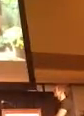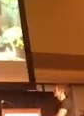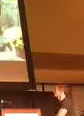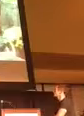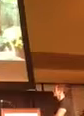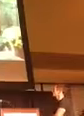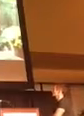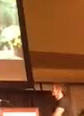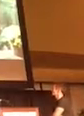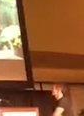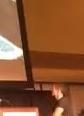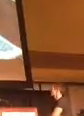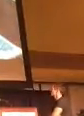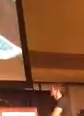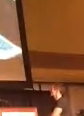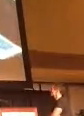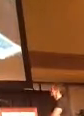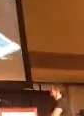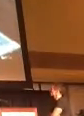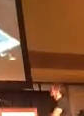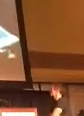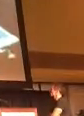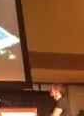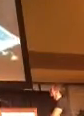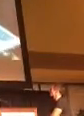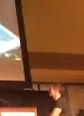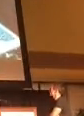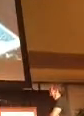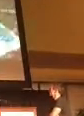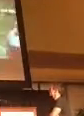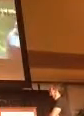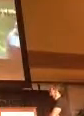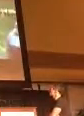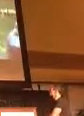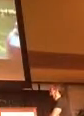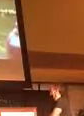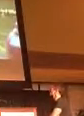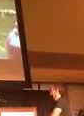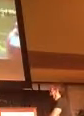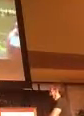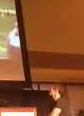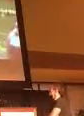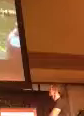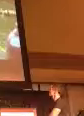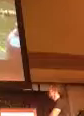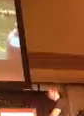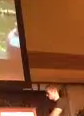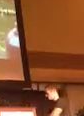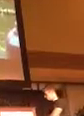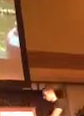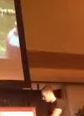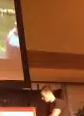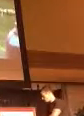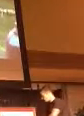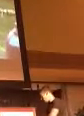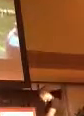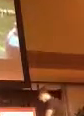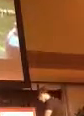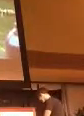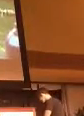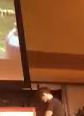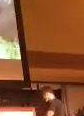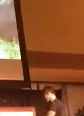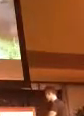to change. Oh no, no, nothing's gonna change at all.